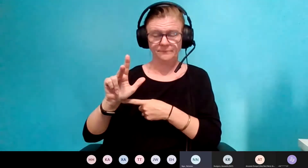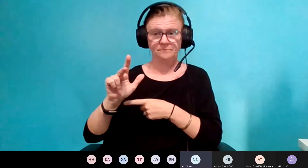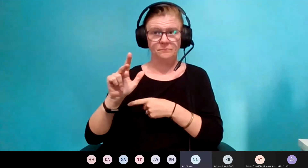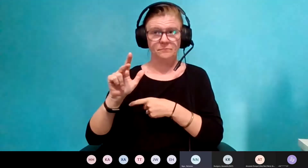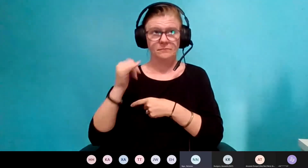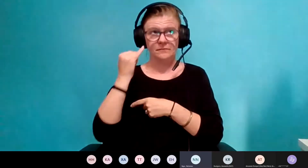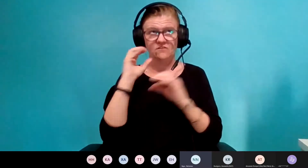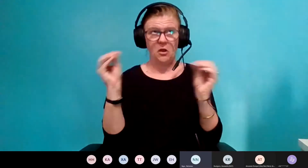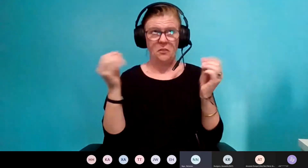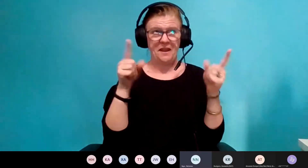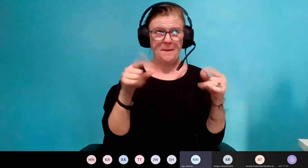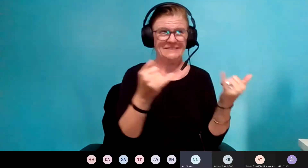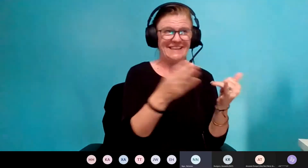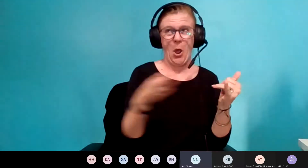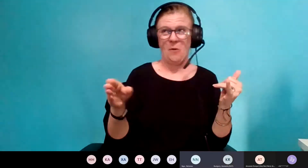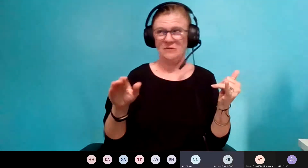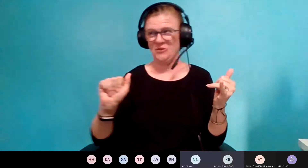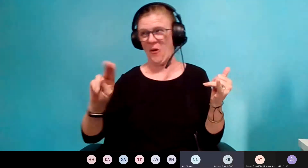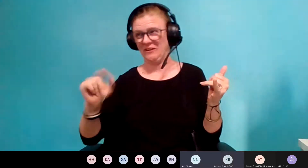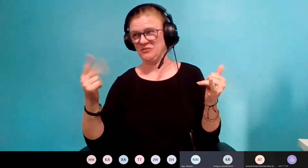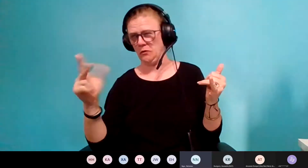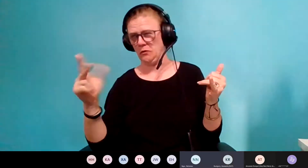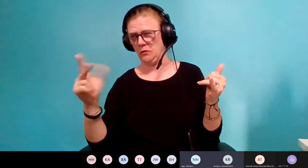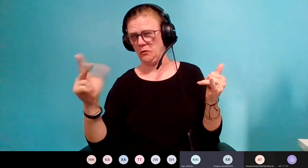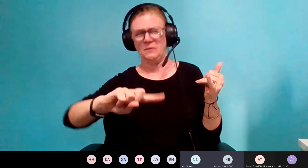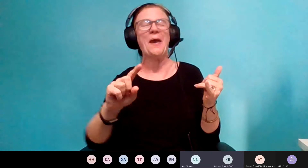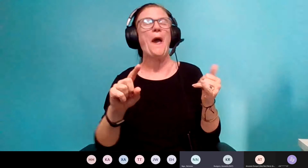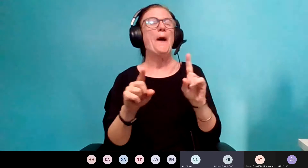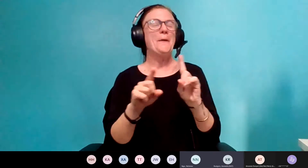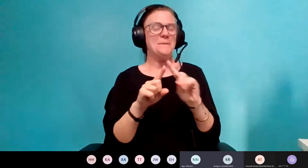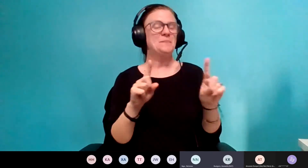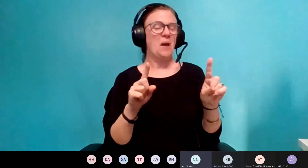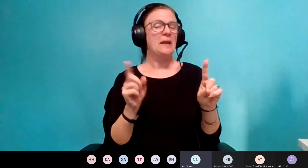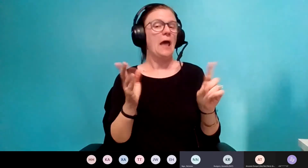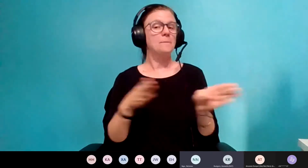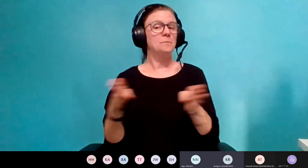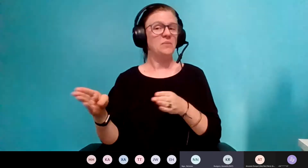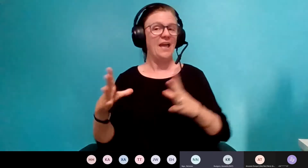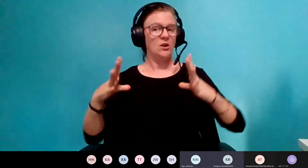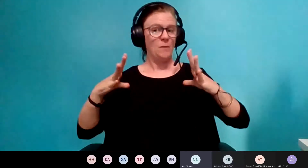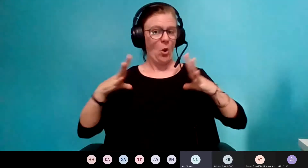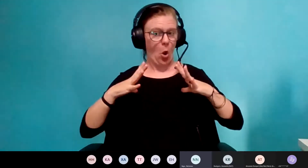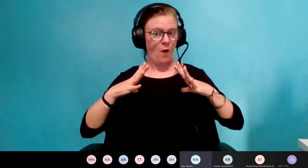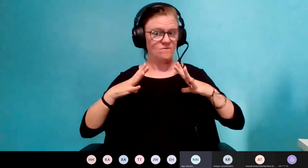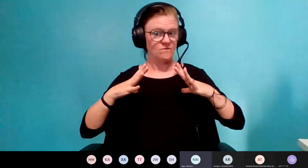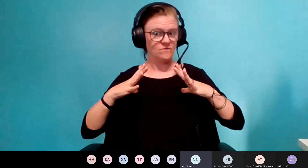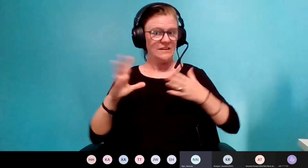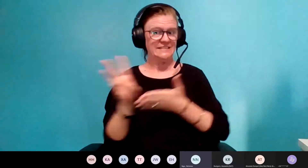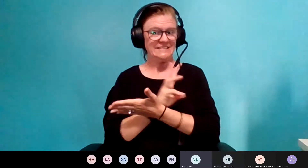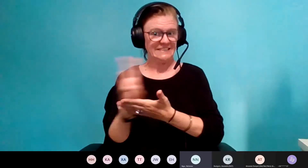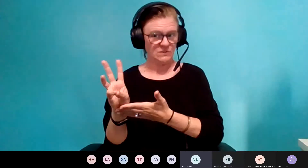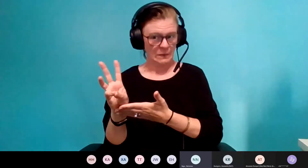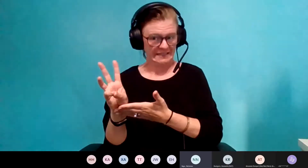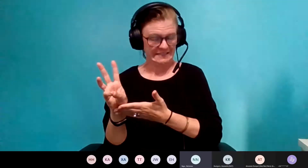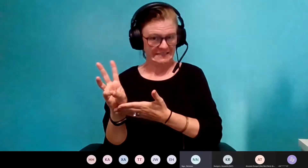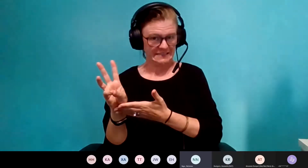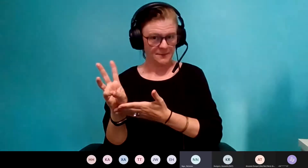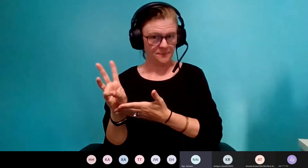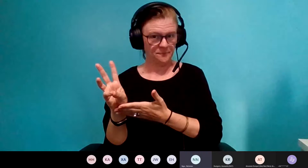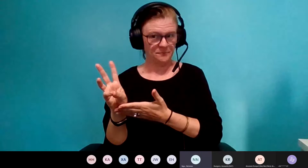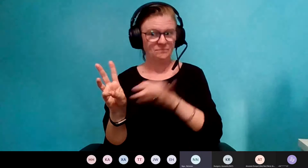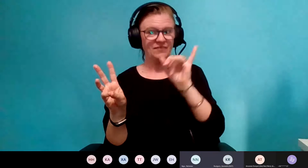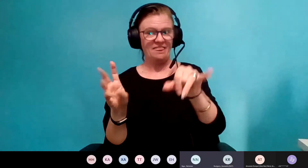happens from now until then, which is not too far from now. But I do plan to be out for roughly 6 weeks. And in